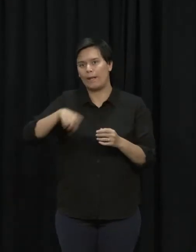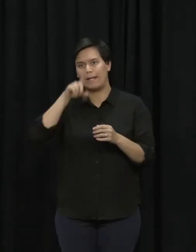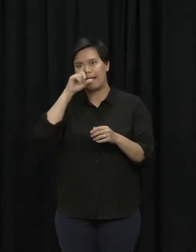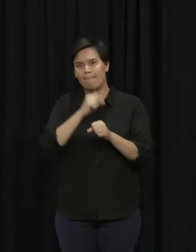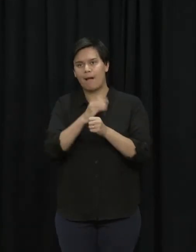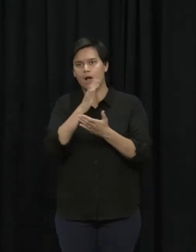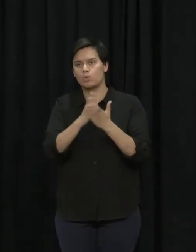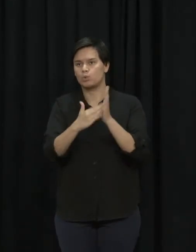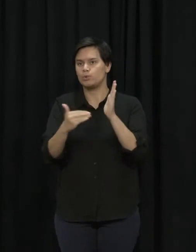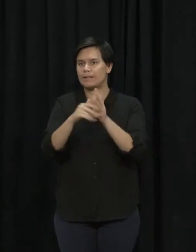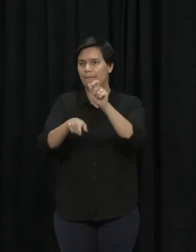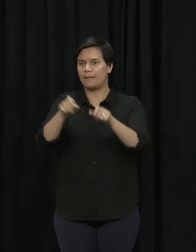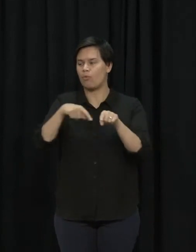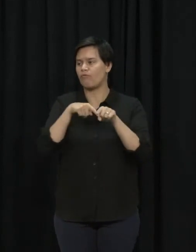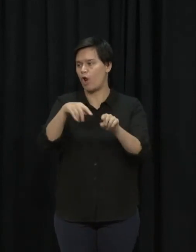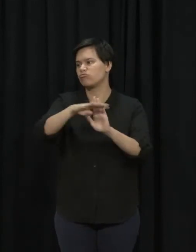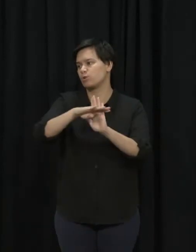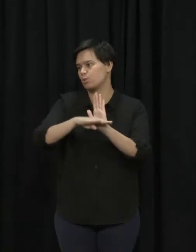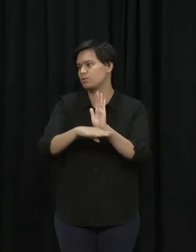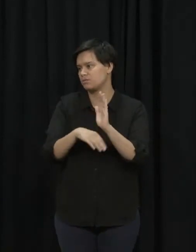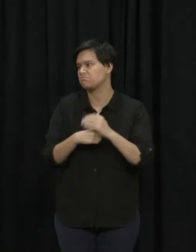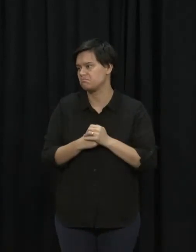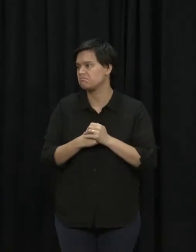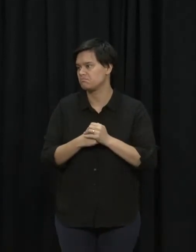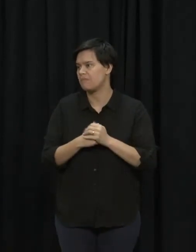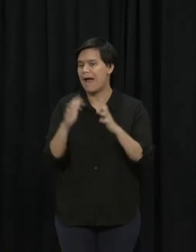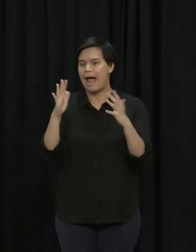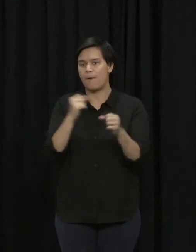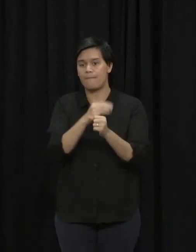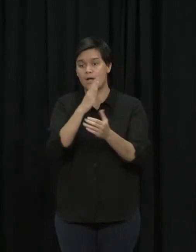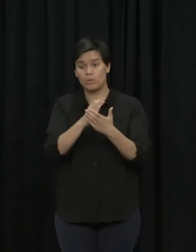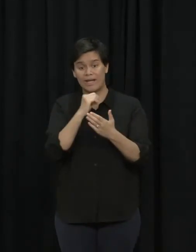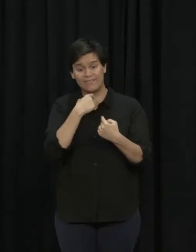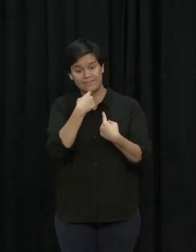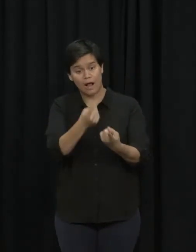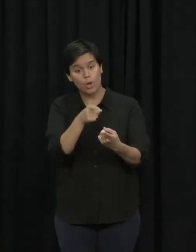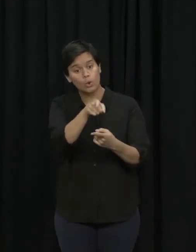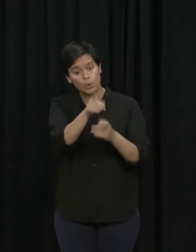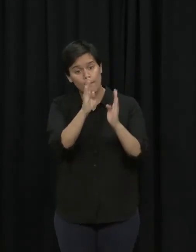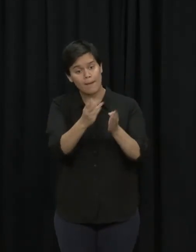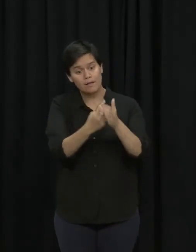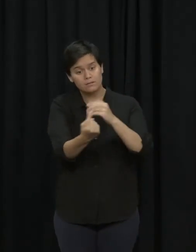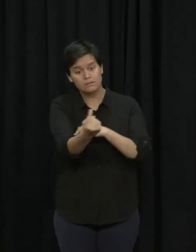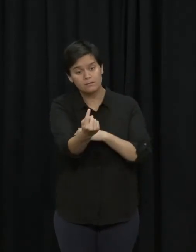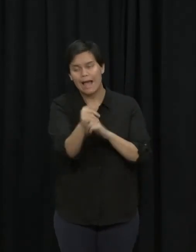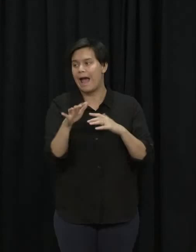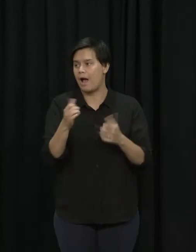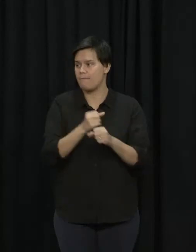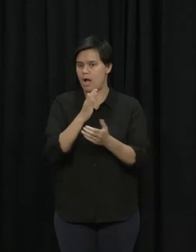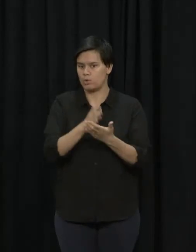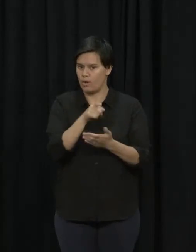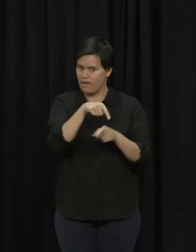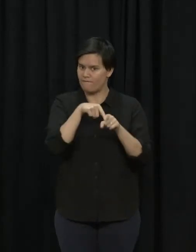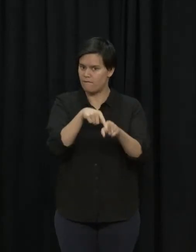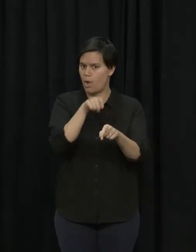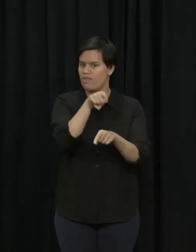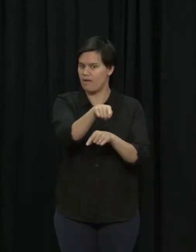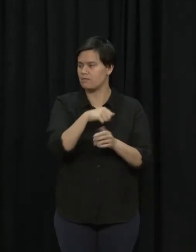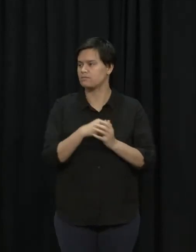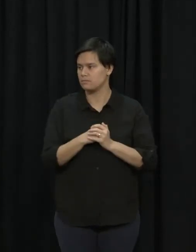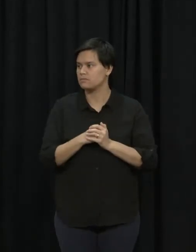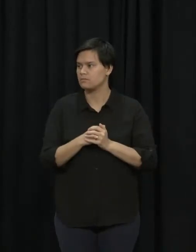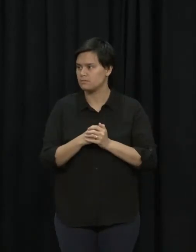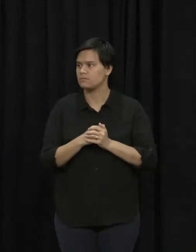compliance with expectations of people that they are isolating and being tested. Now, you heard me go through the fact that we've been